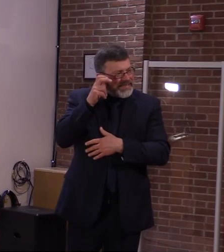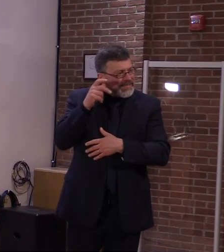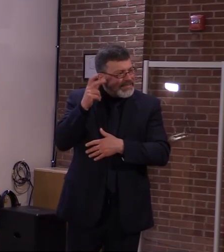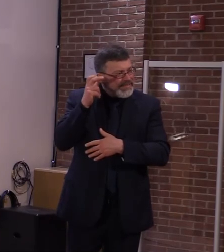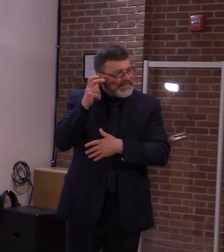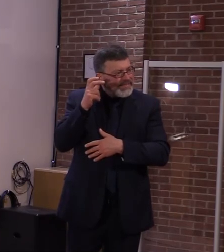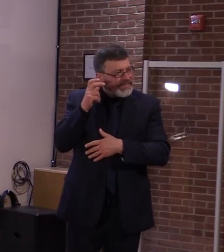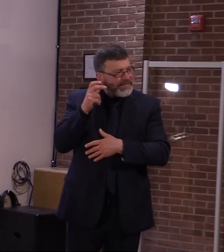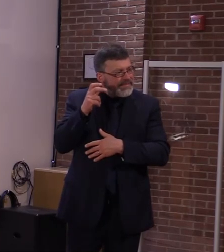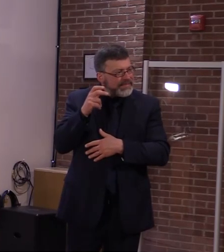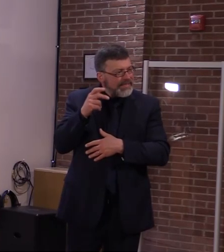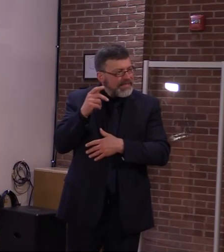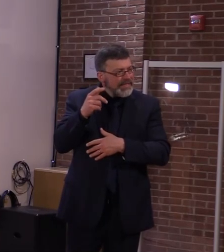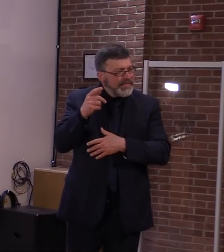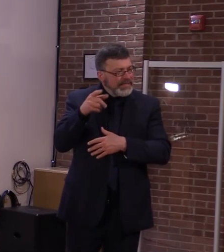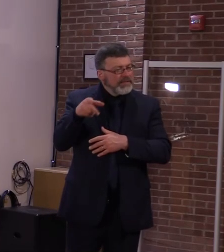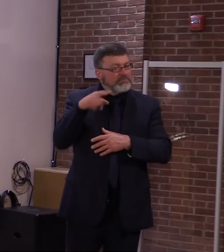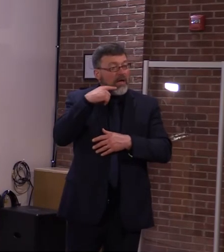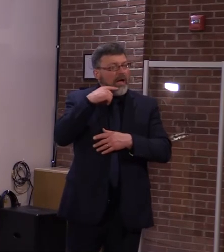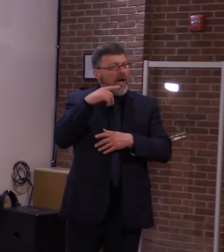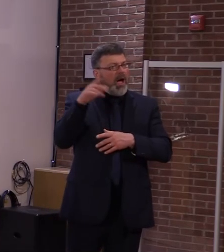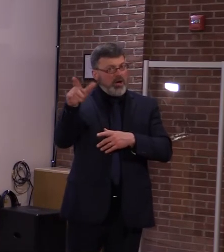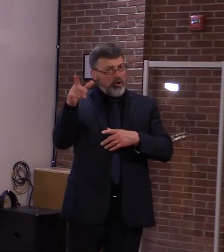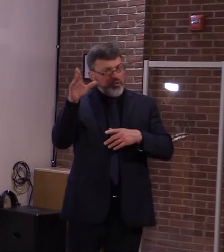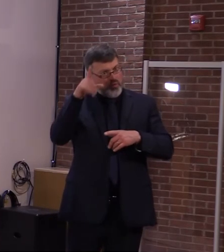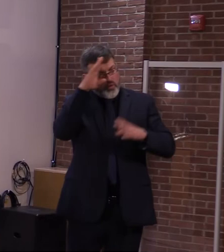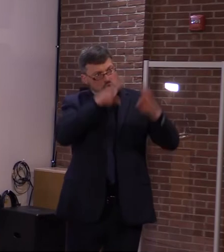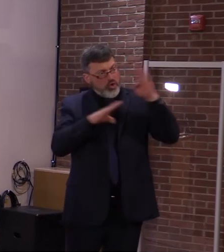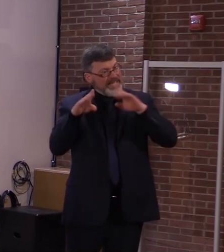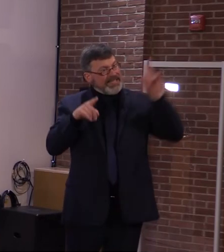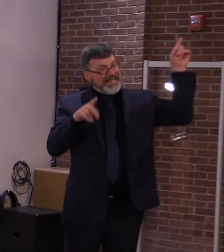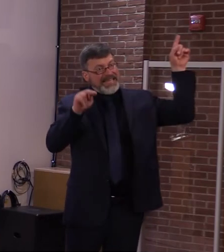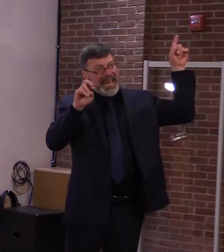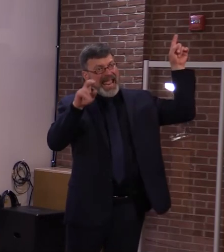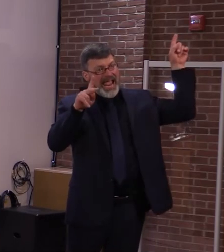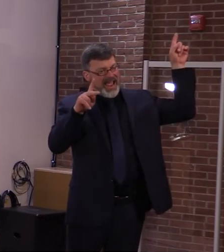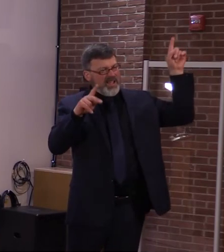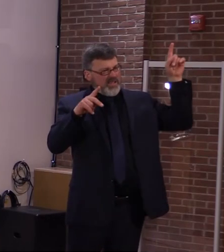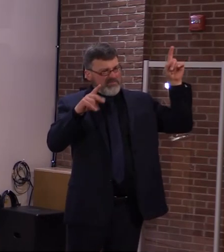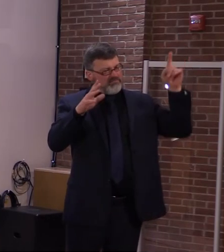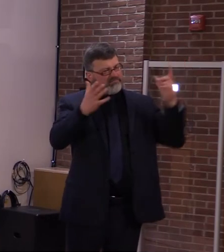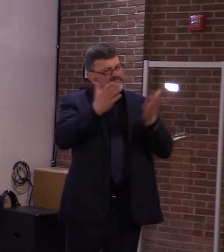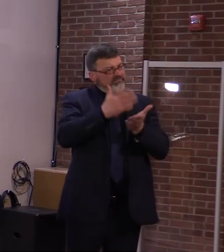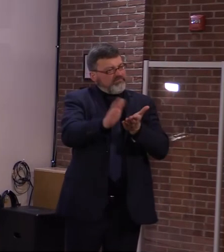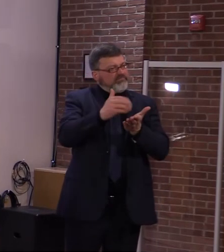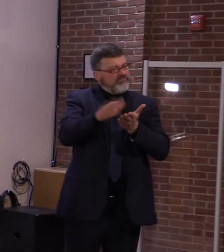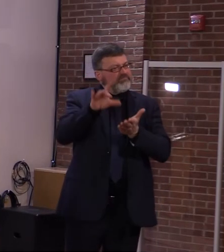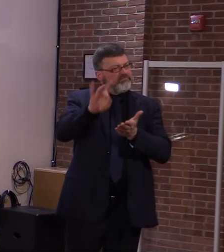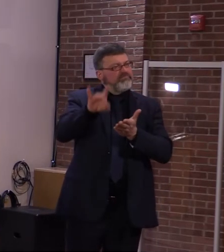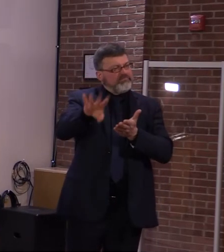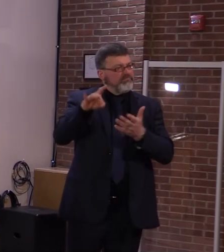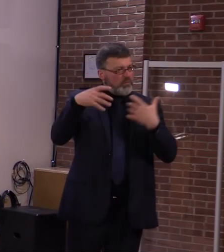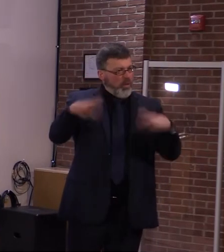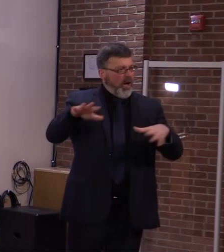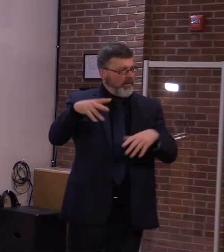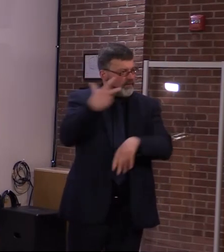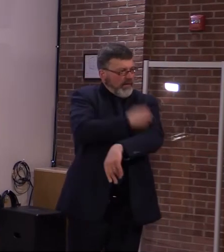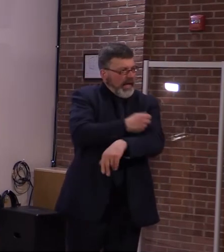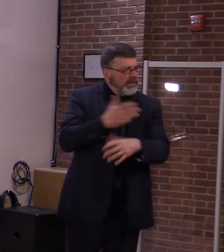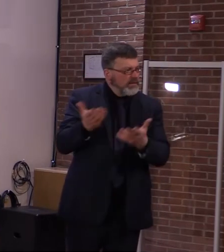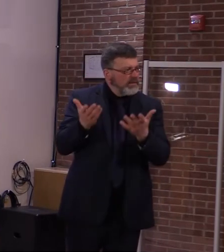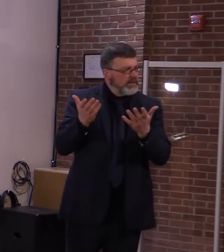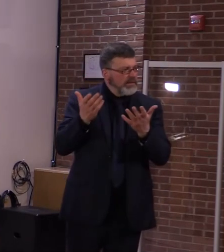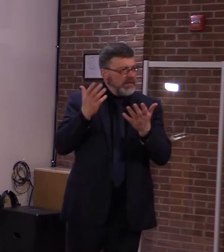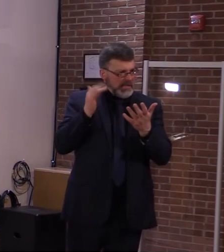Kingdom, but we have seen some hesitancy, a lack of folks stepping